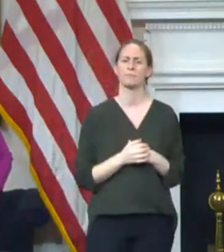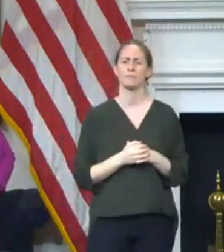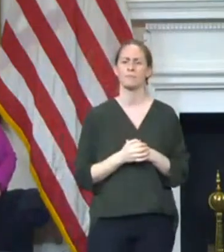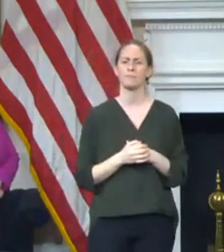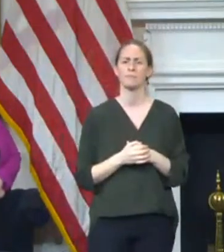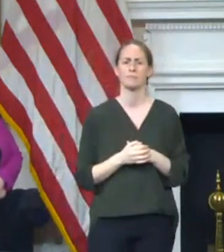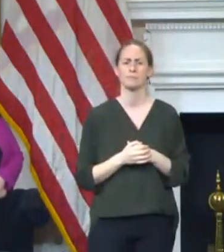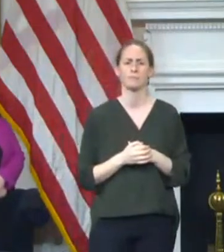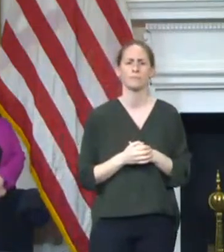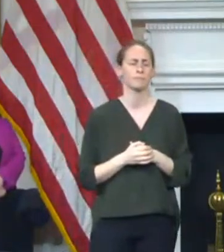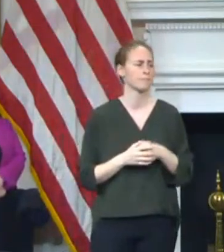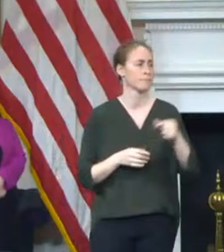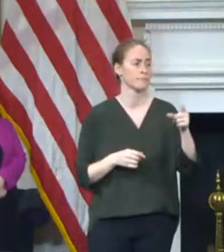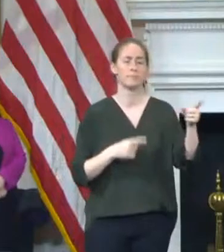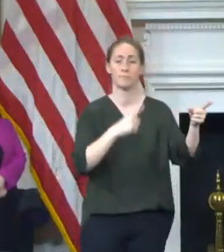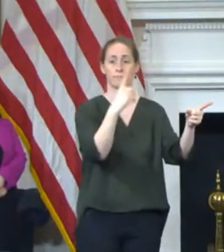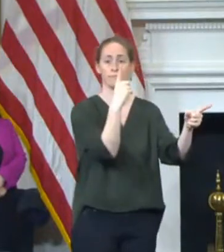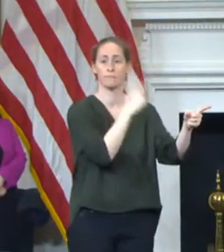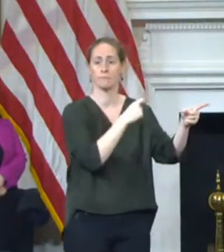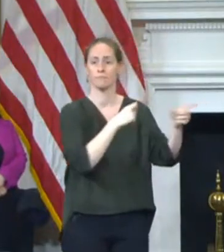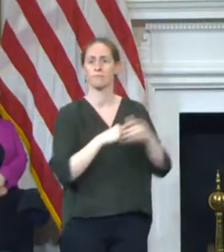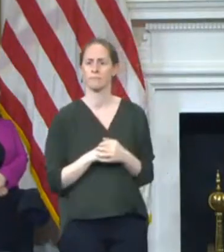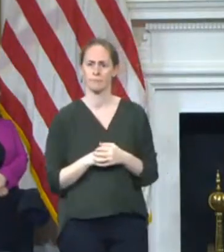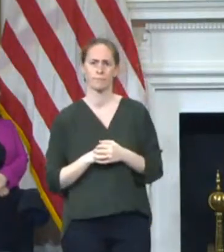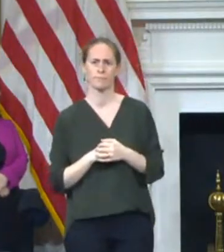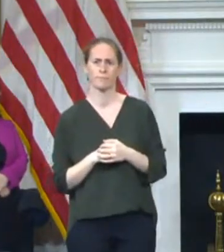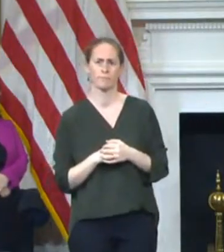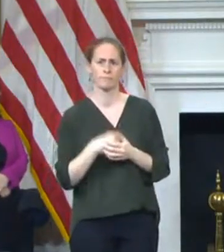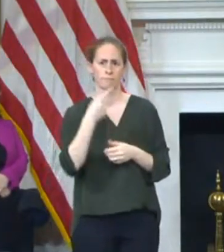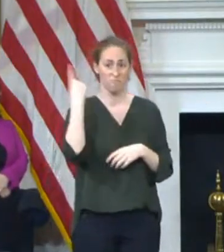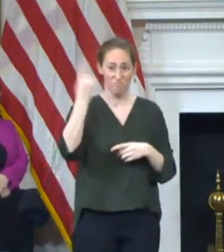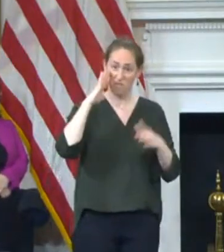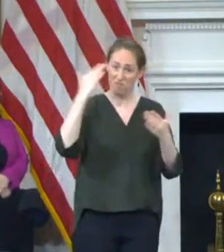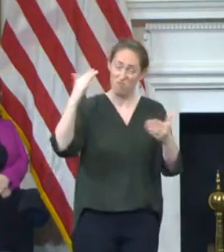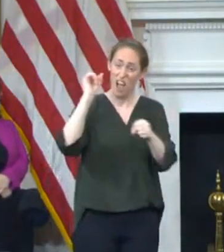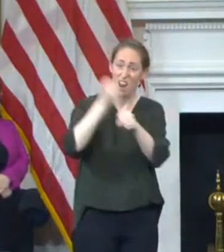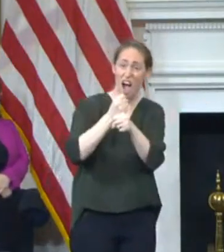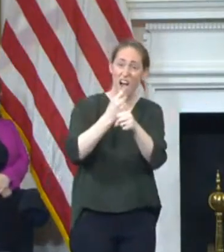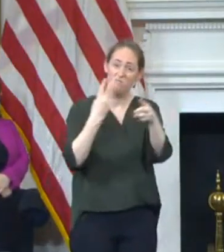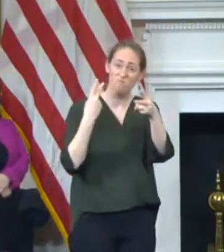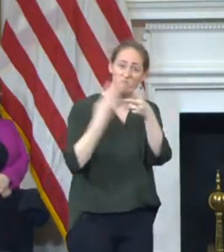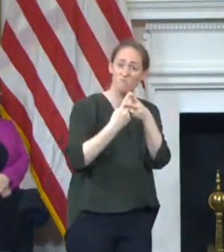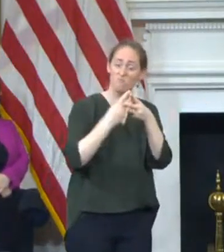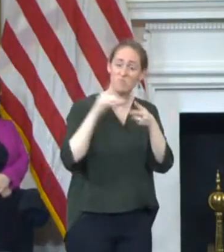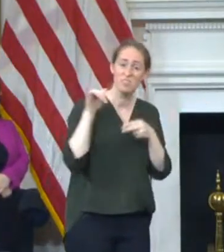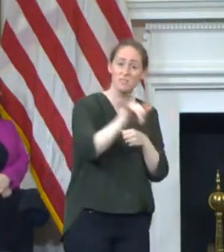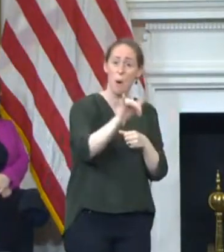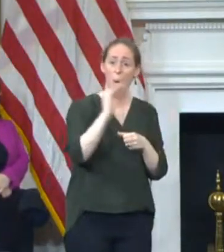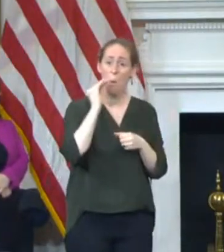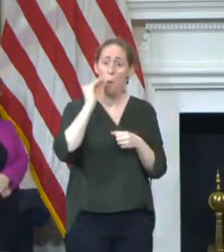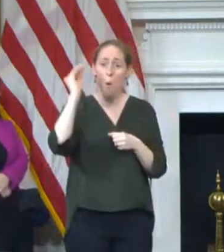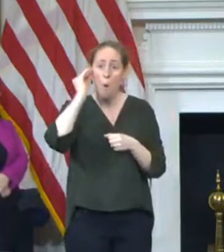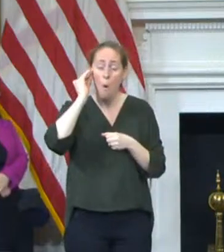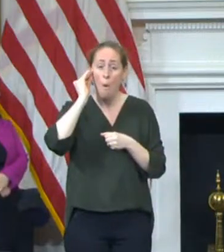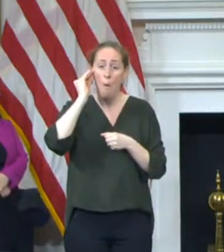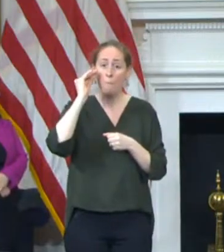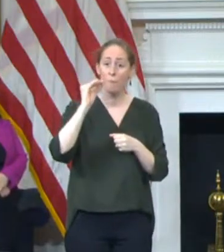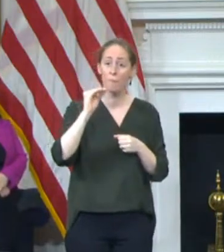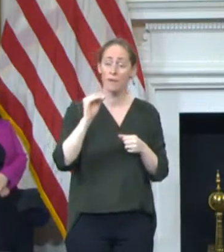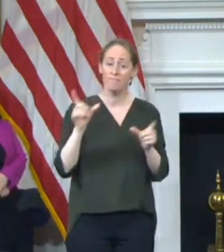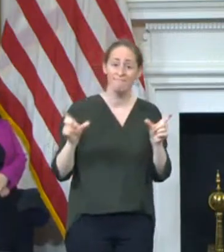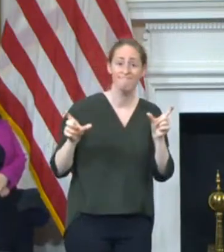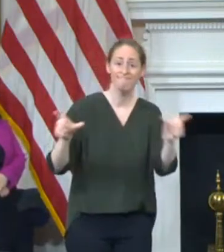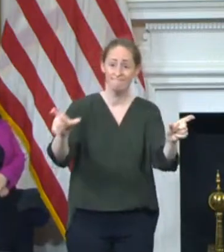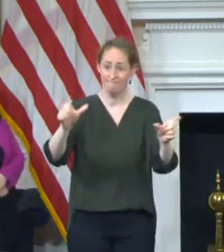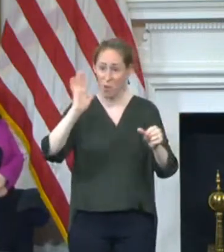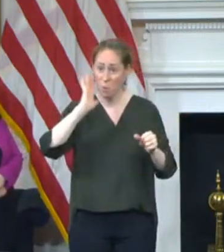Marylanders who are fearing that there might be a second lockdown coming that might be more restrictive than the first time we went through this back earlier in the